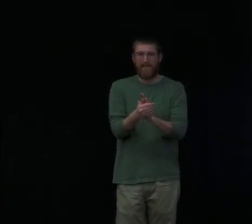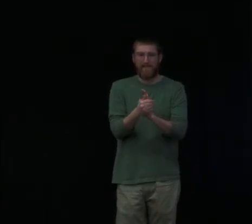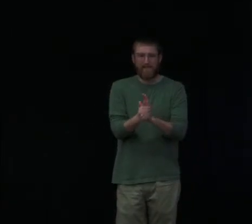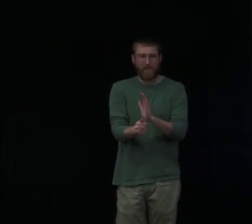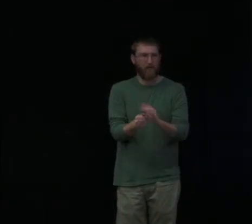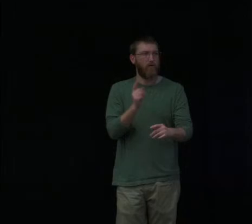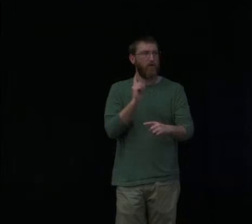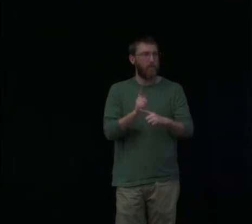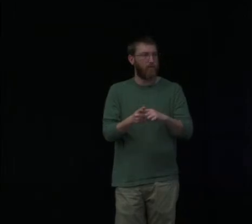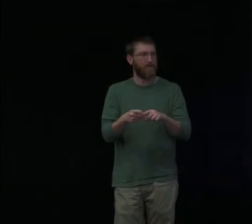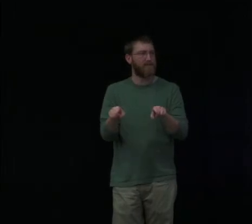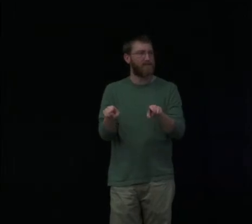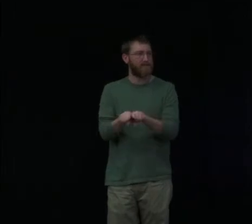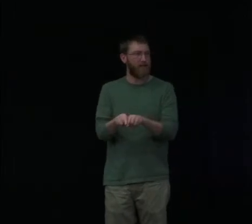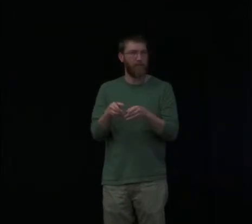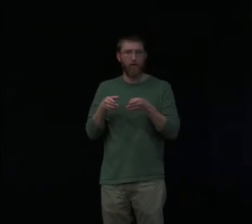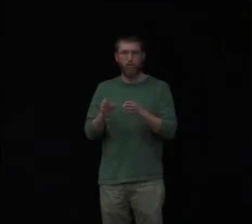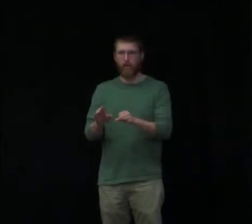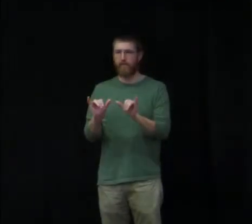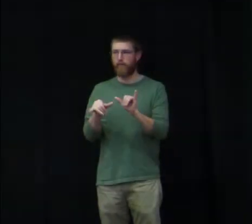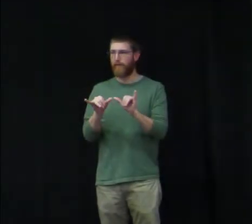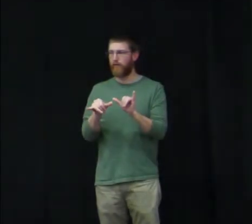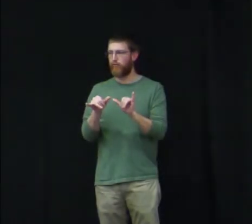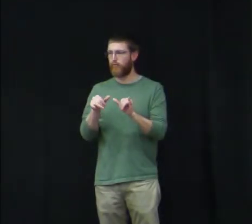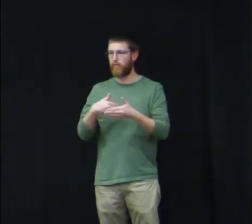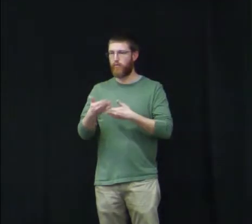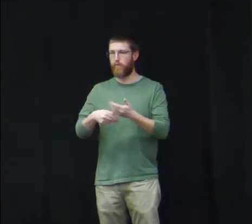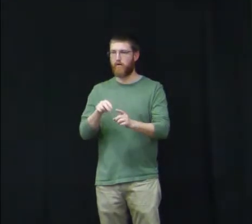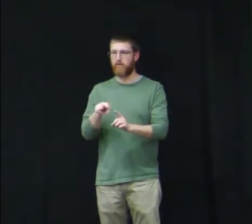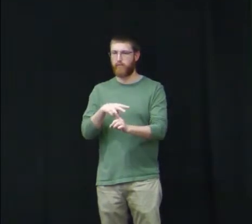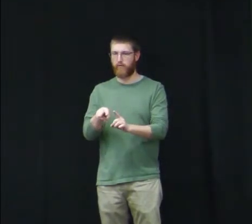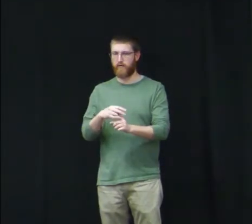same method of measurement or your progress